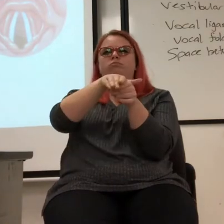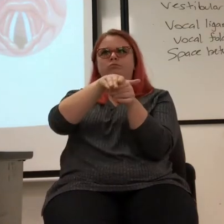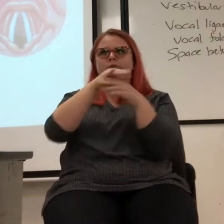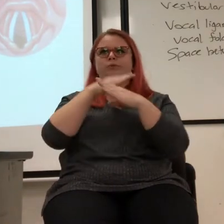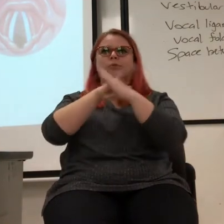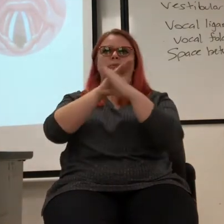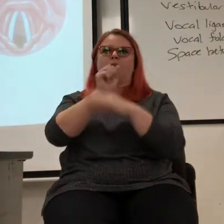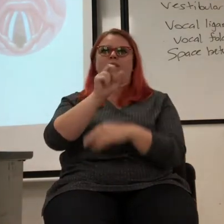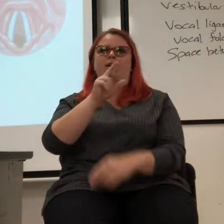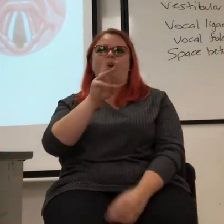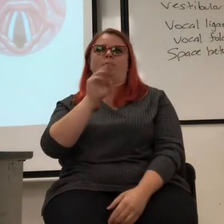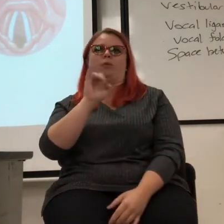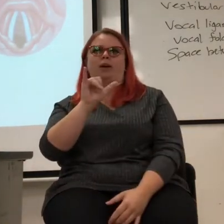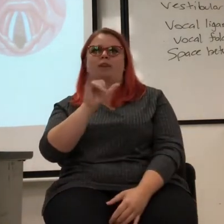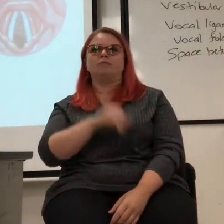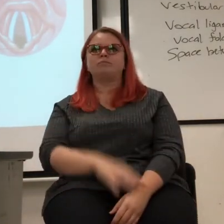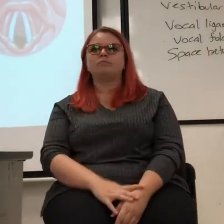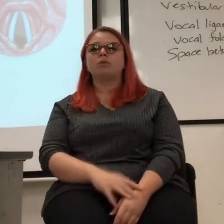So when you take a breath in,